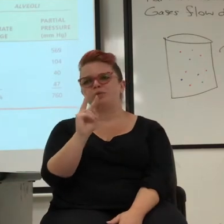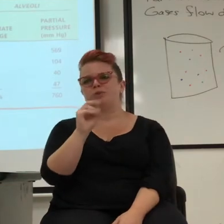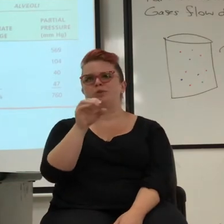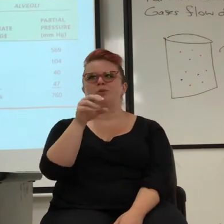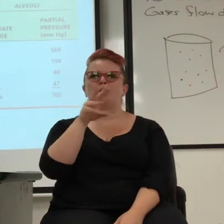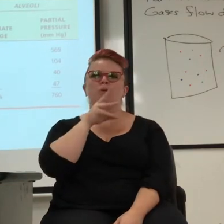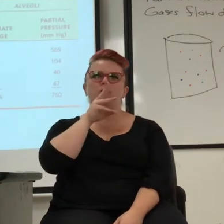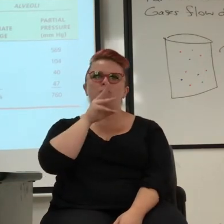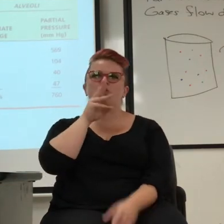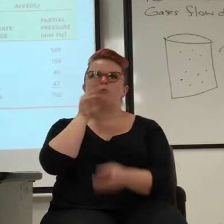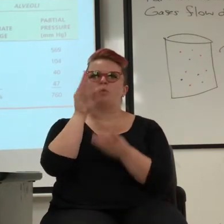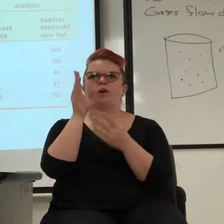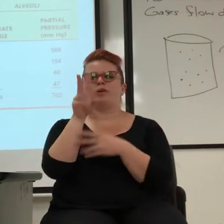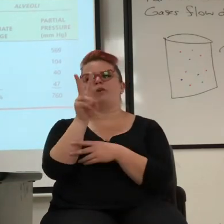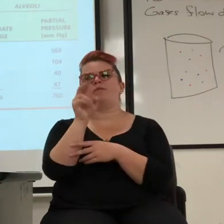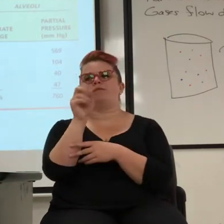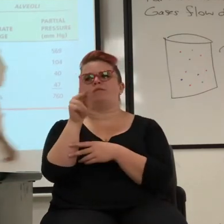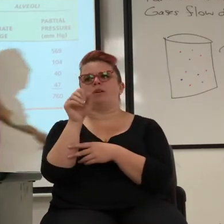look at this.